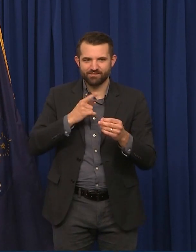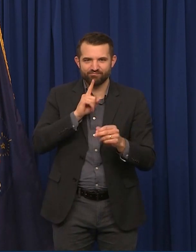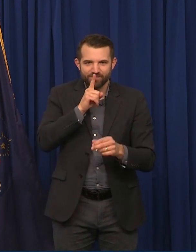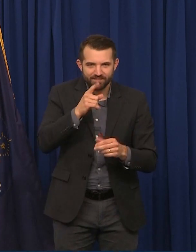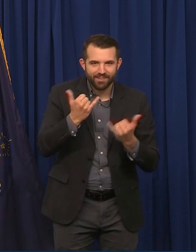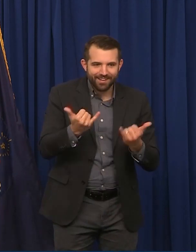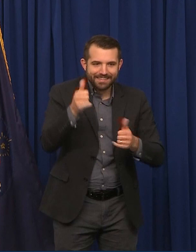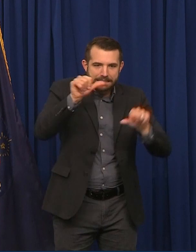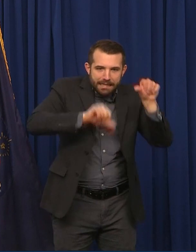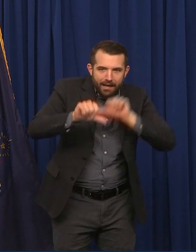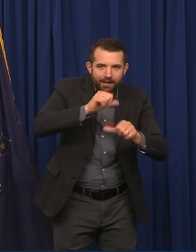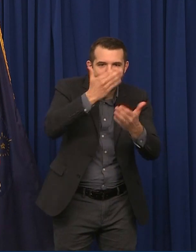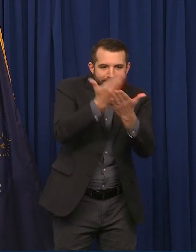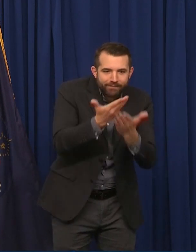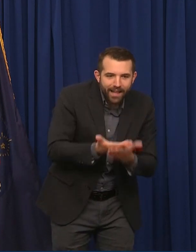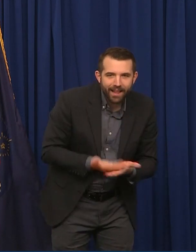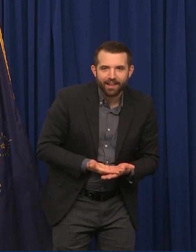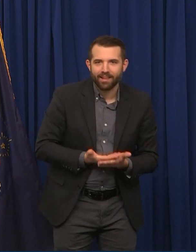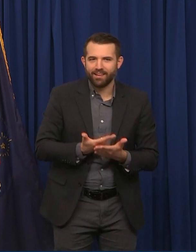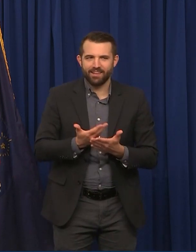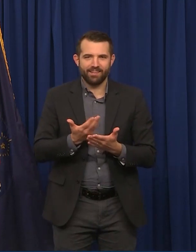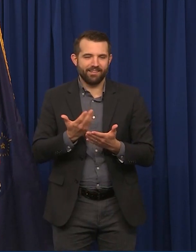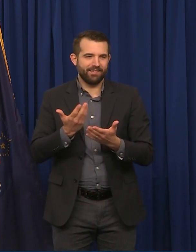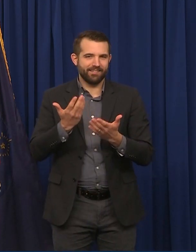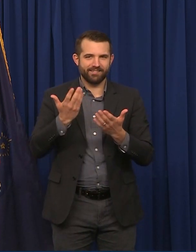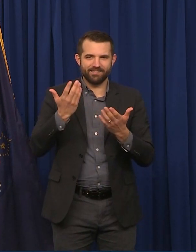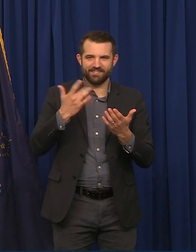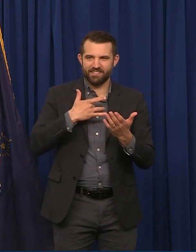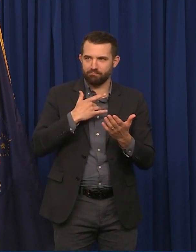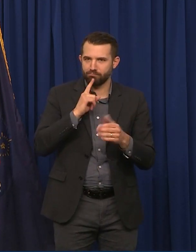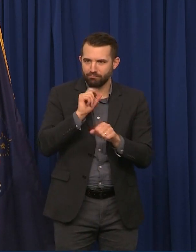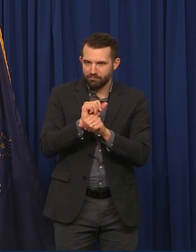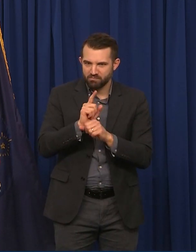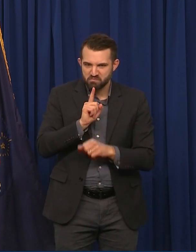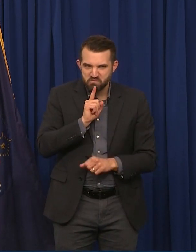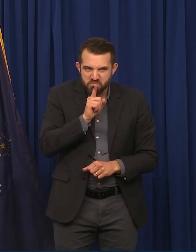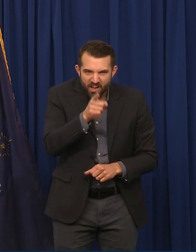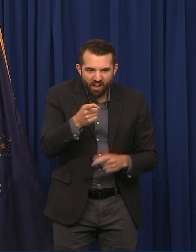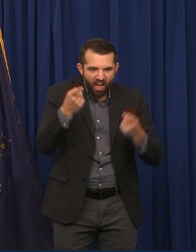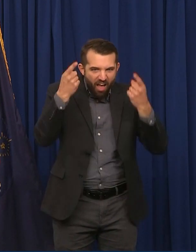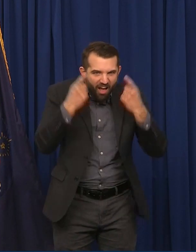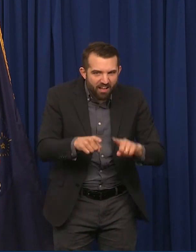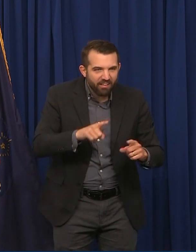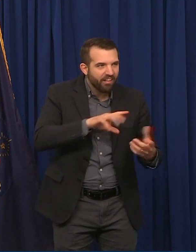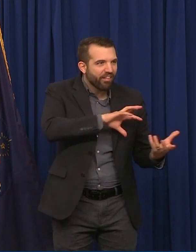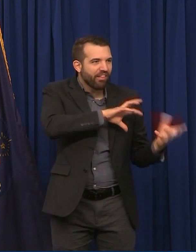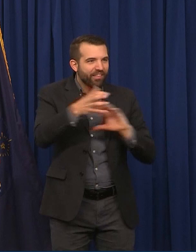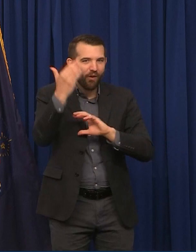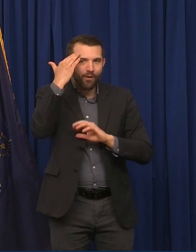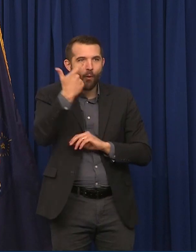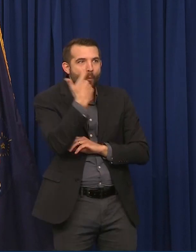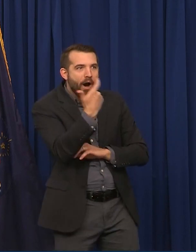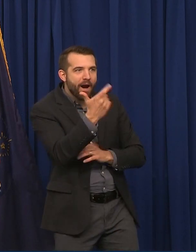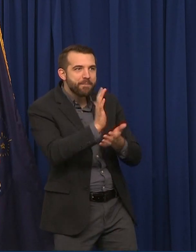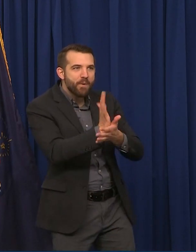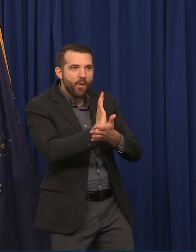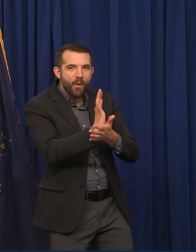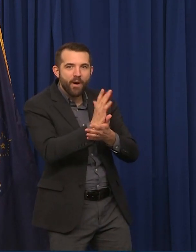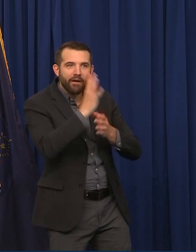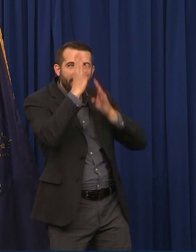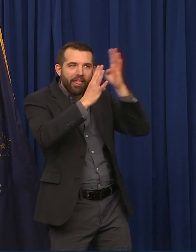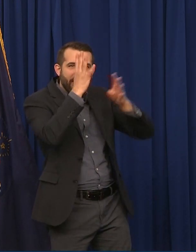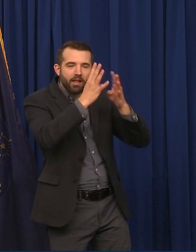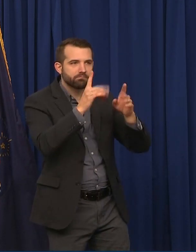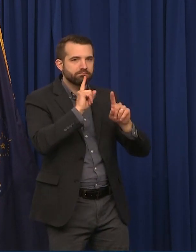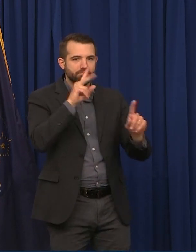of the night and you're not quite sure whether what happened the day before was real or